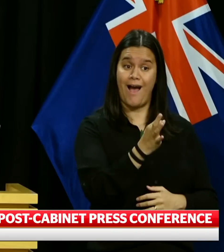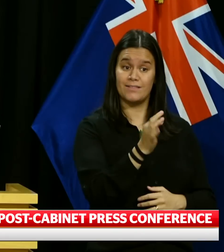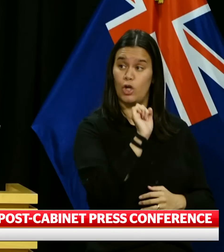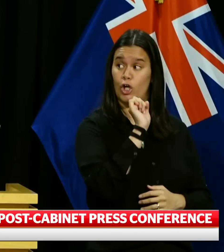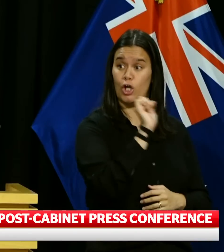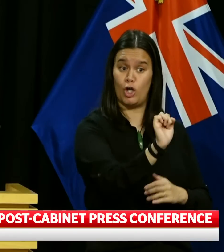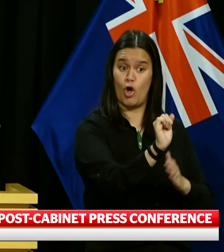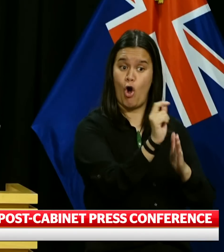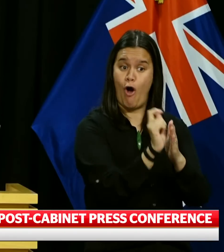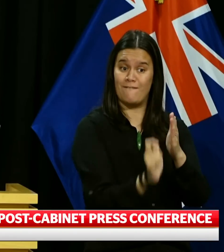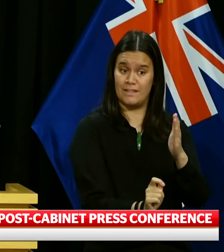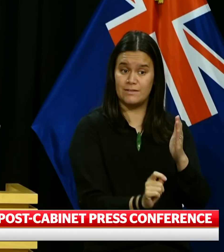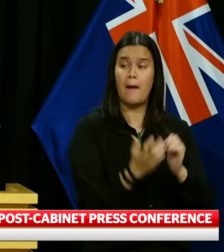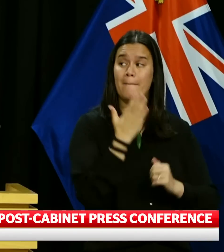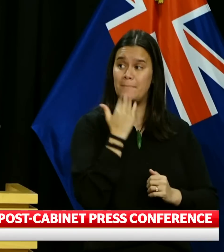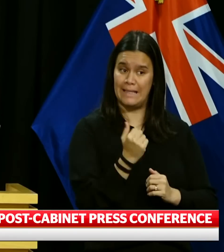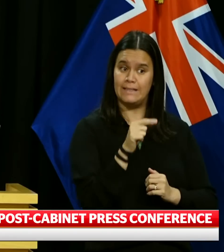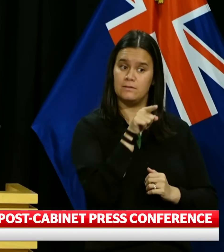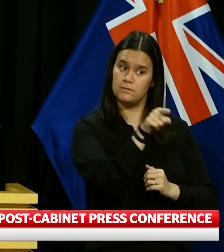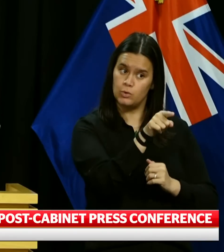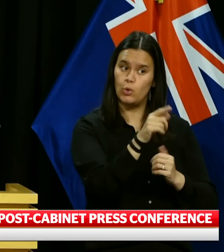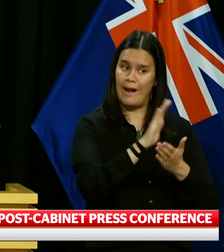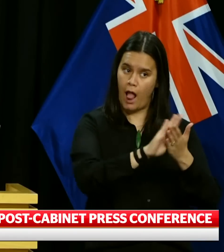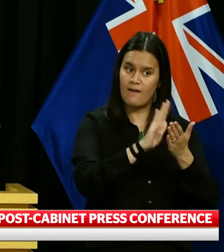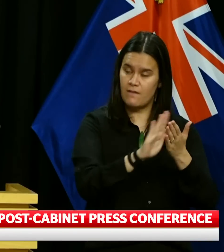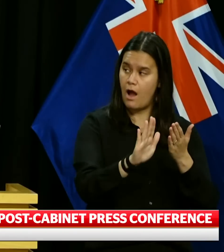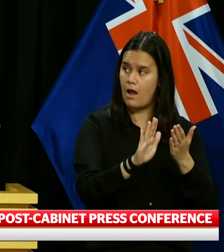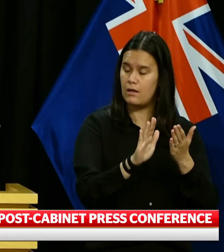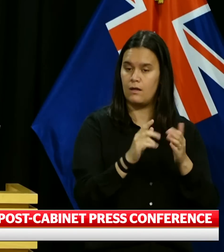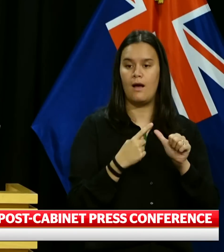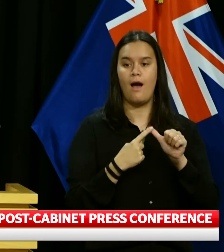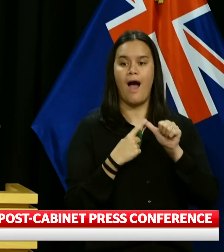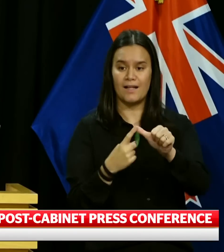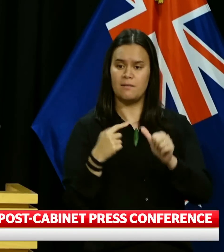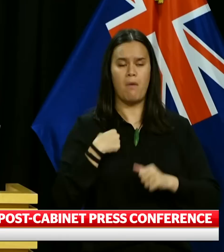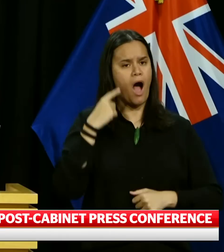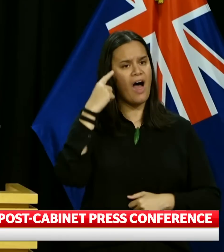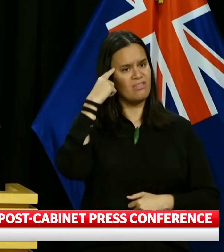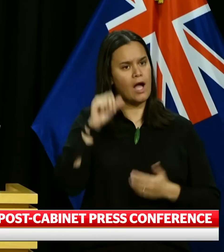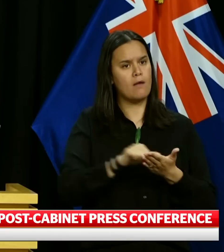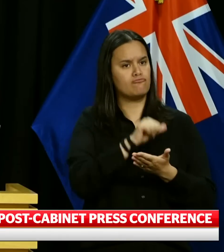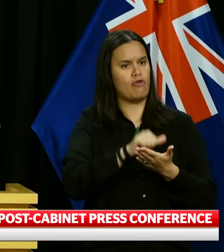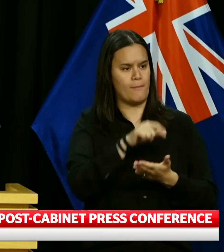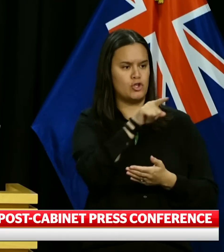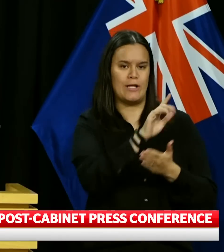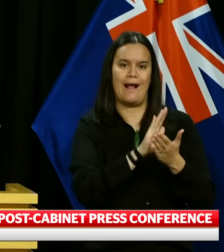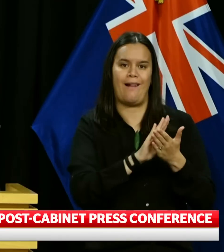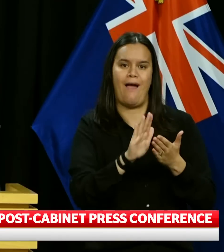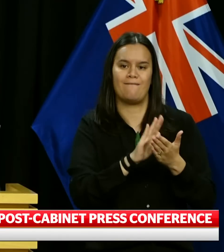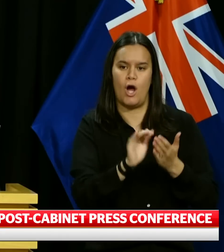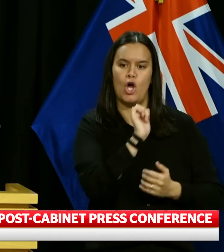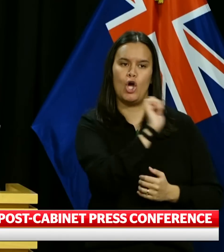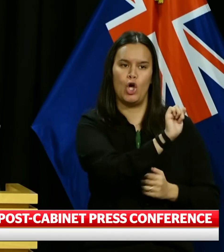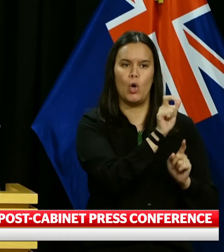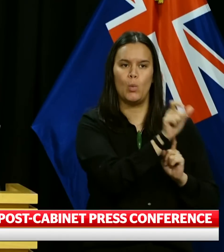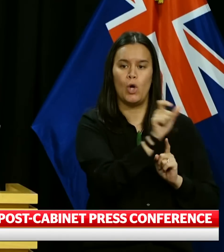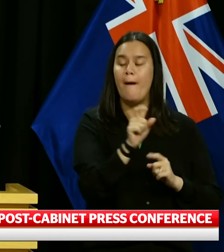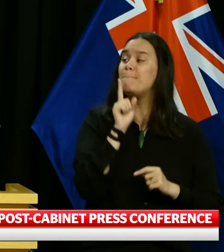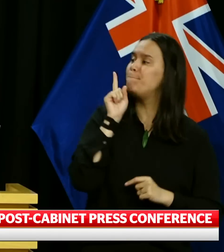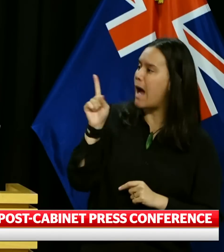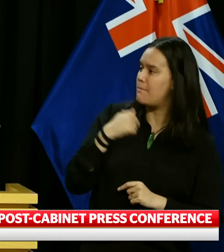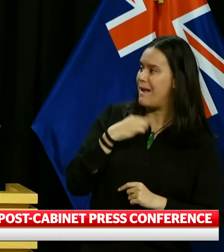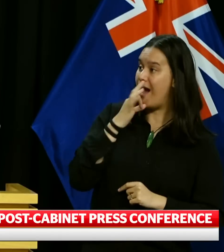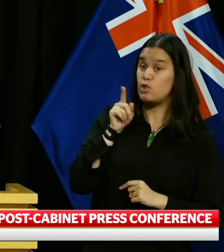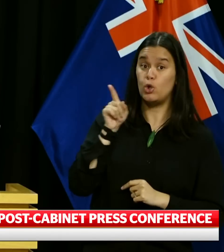and to use different language? I certainly think it's appropriate that she clarified the statement that she made and clarified the words and clarified